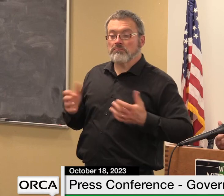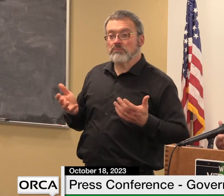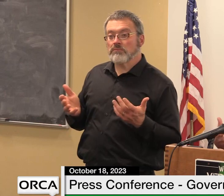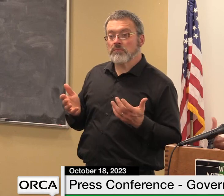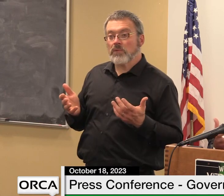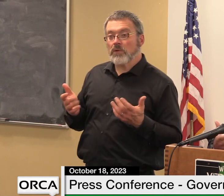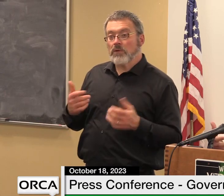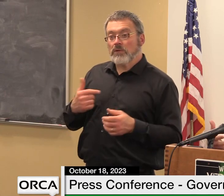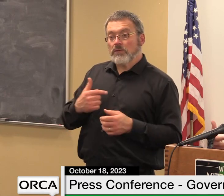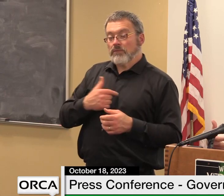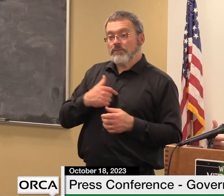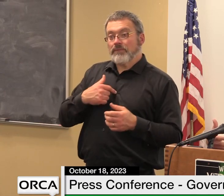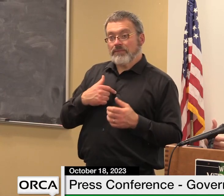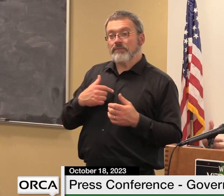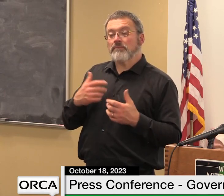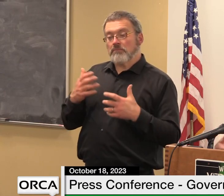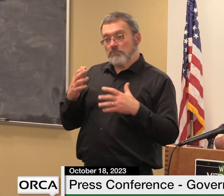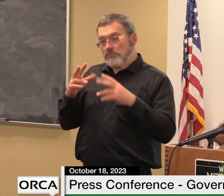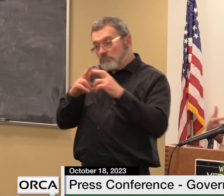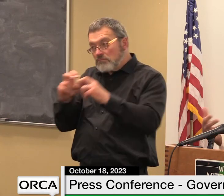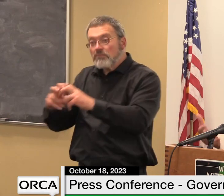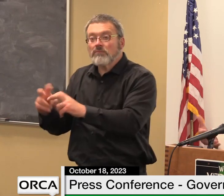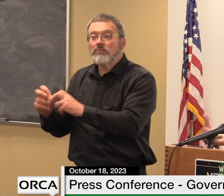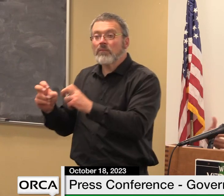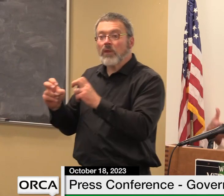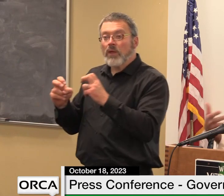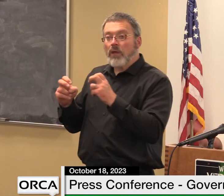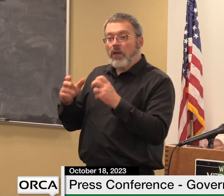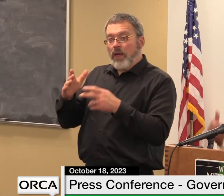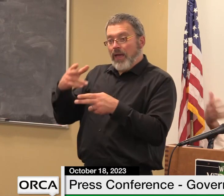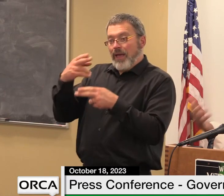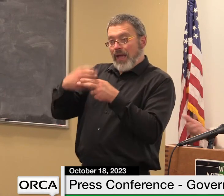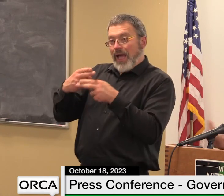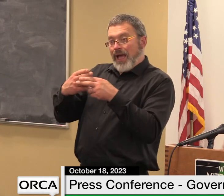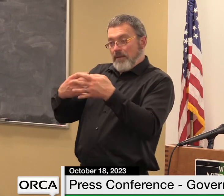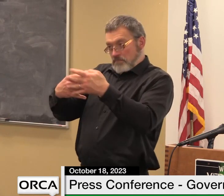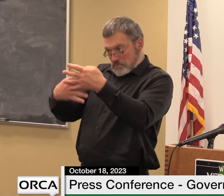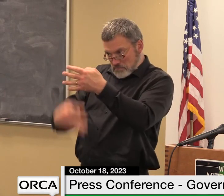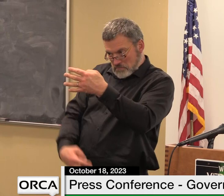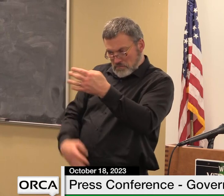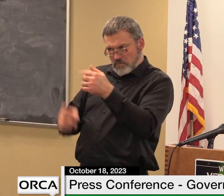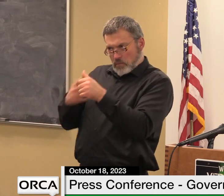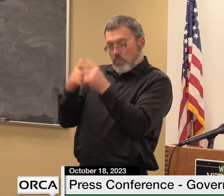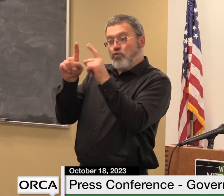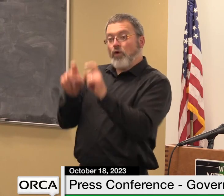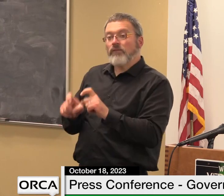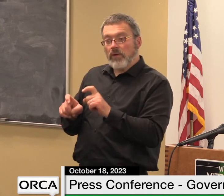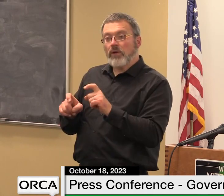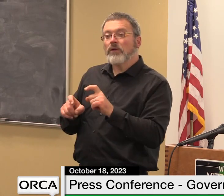We were able to glean their names from the initial response right after the